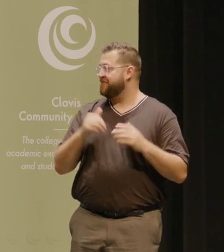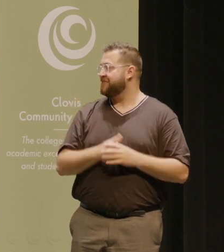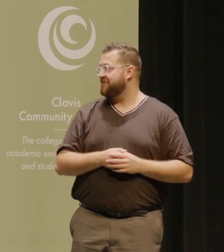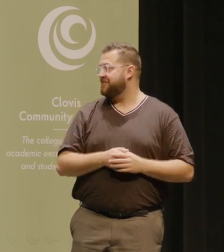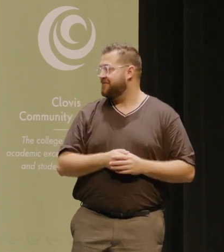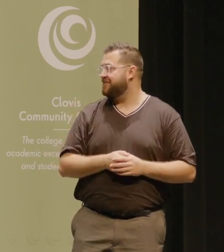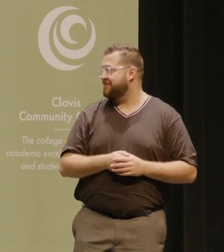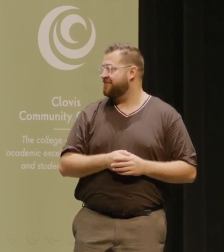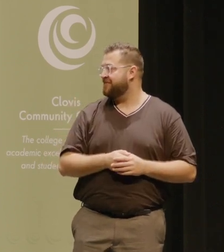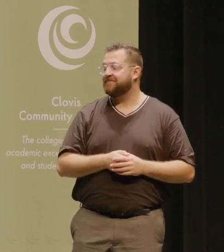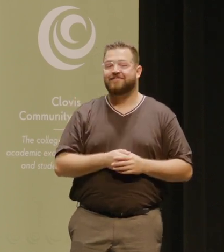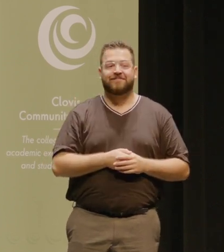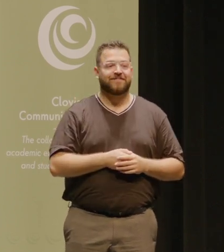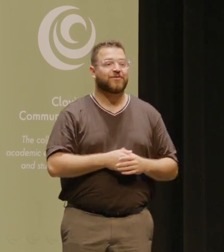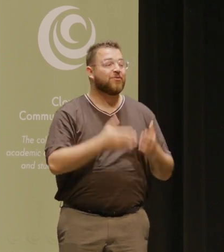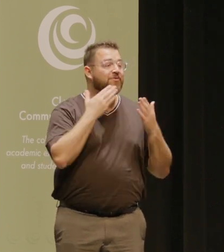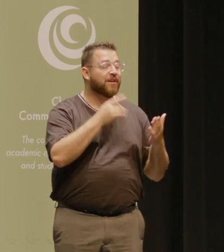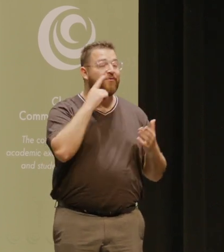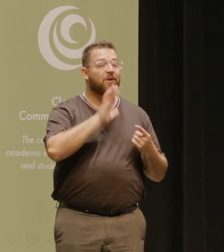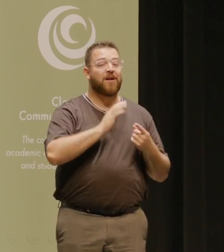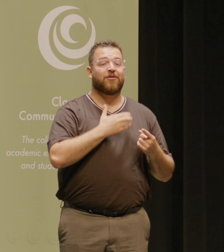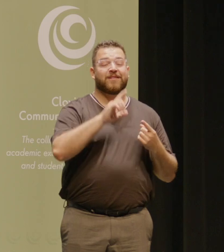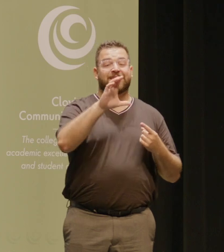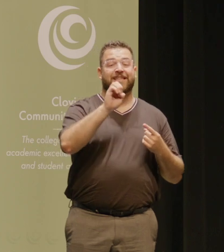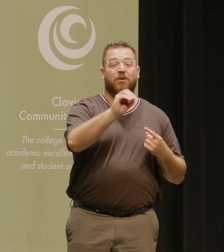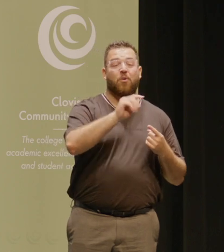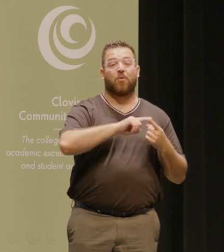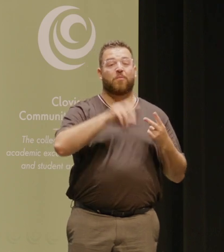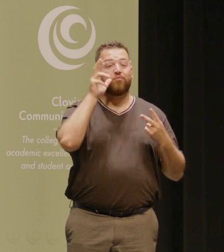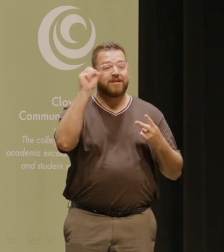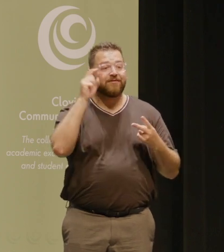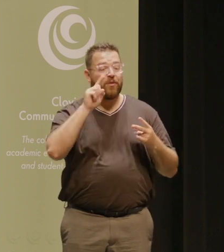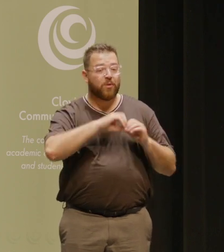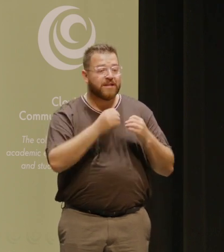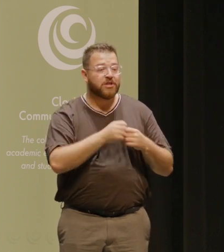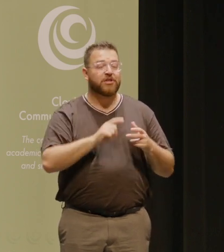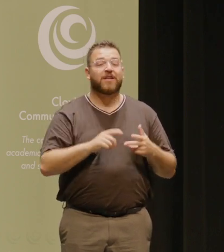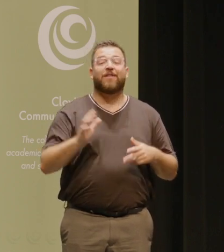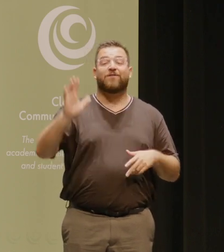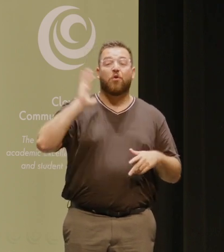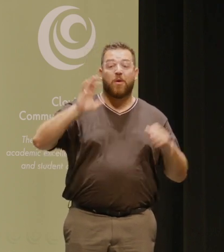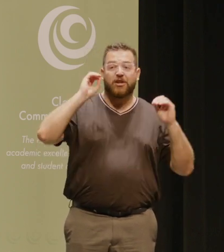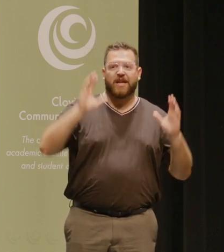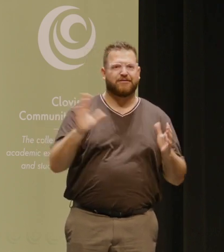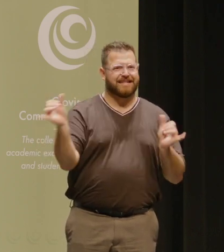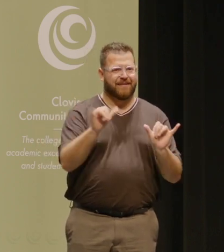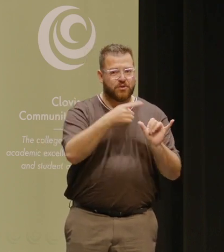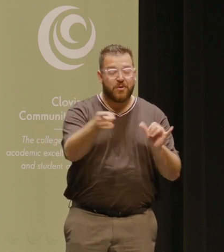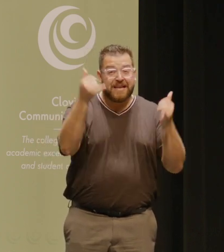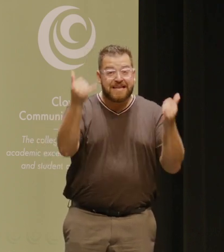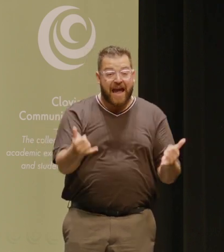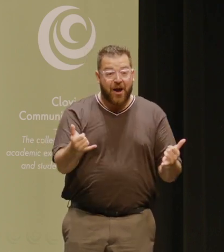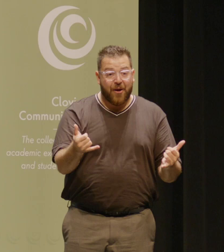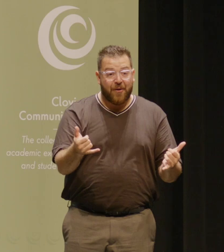And Ricardo Castorena, our CEO, president of the organization, a former educator like yourselves, is now the